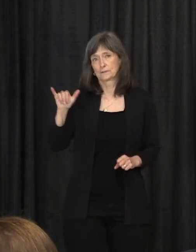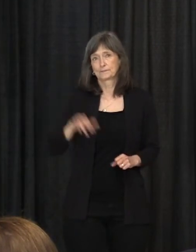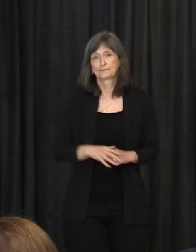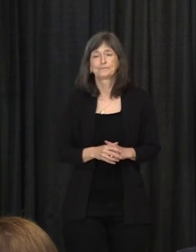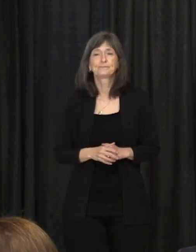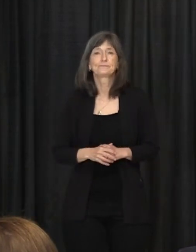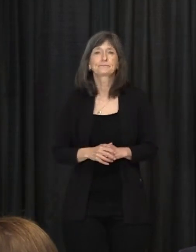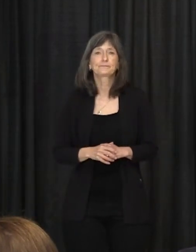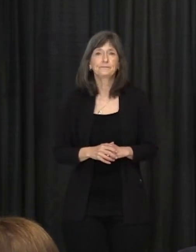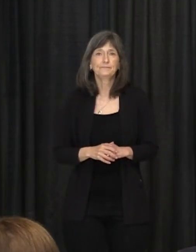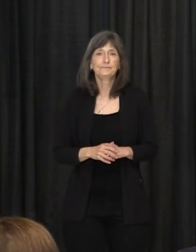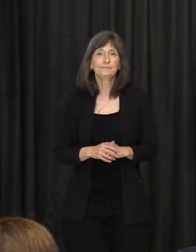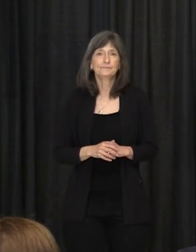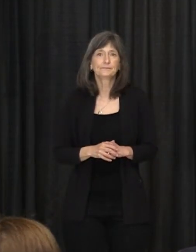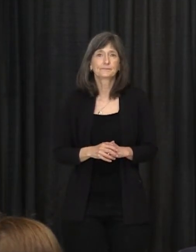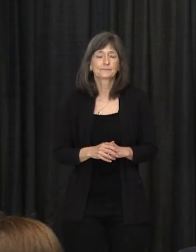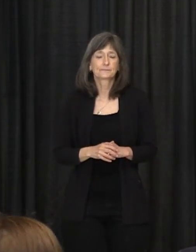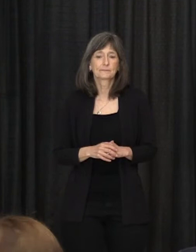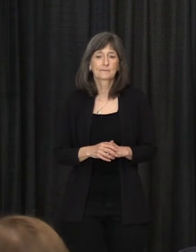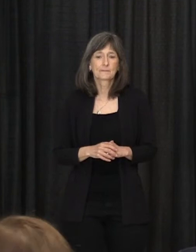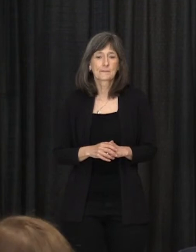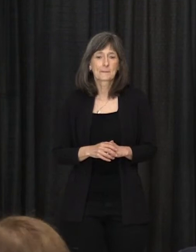Labrador.